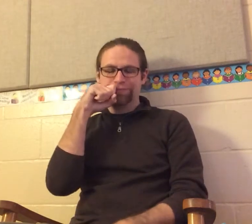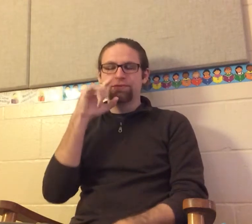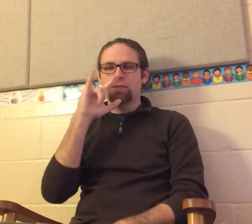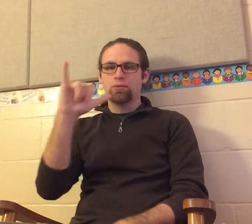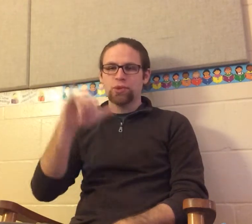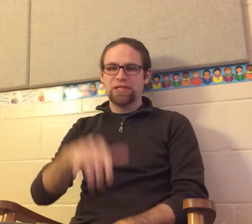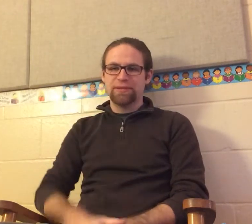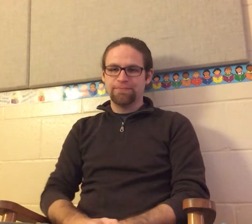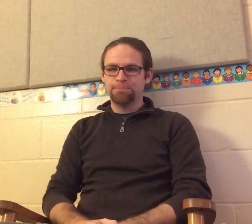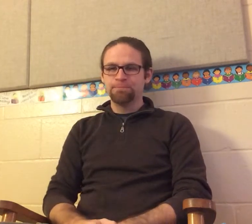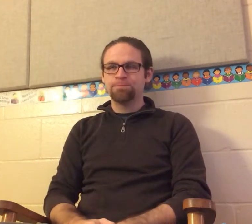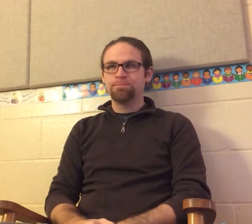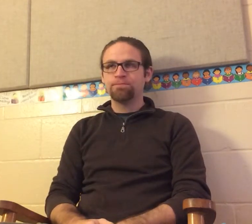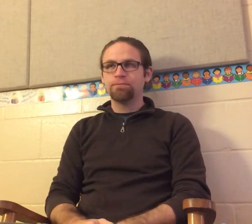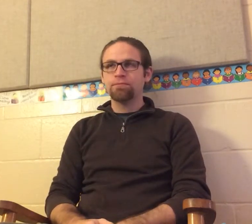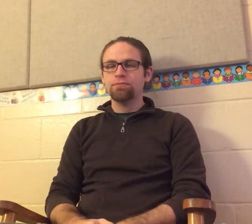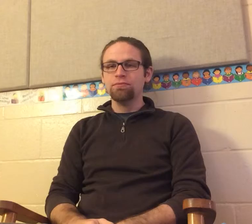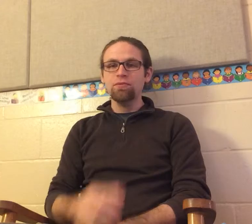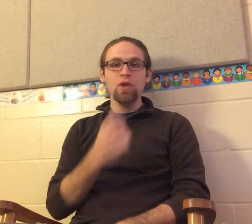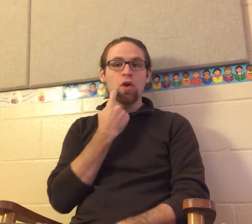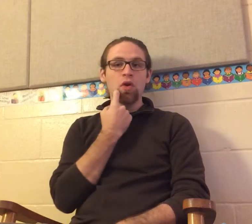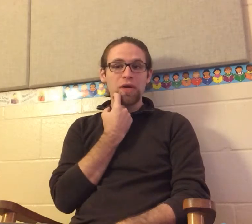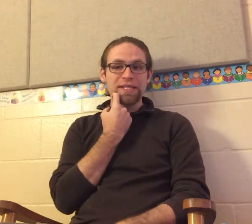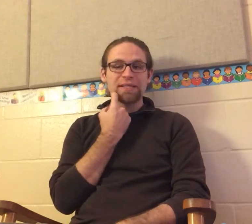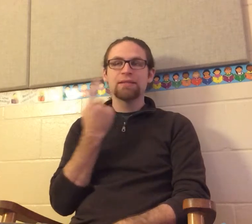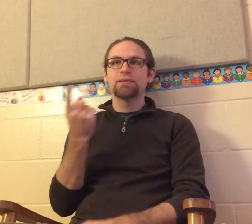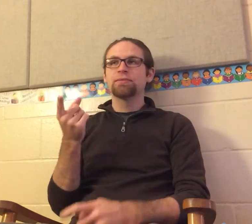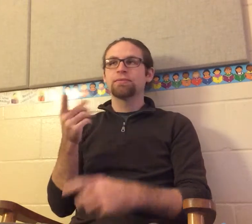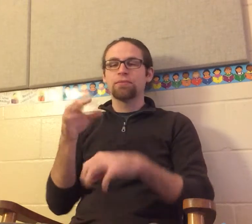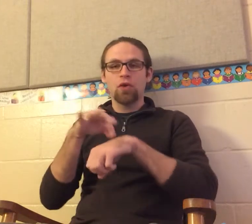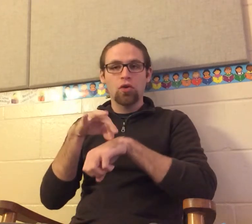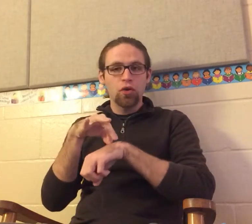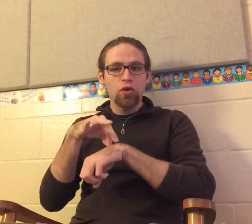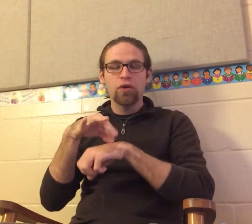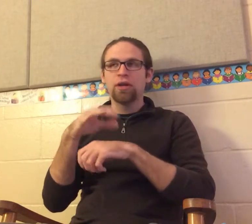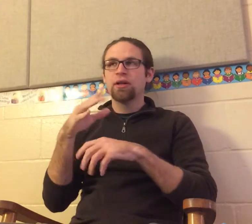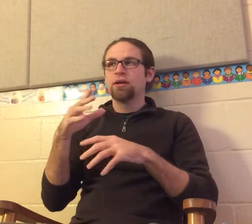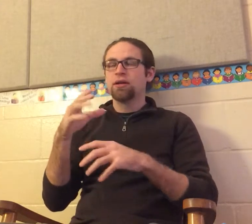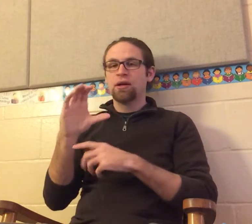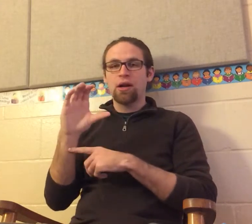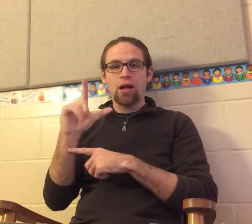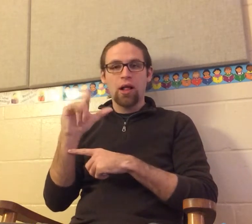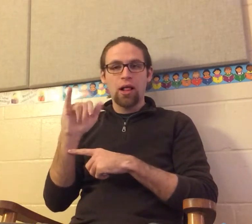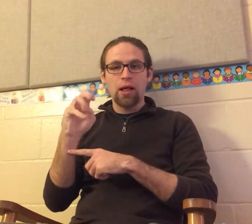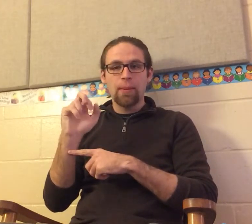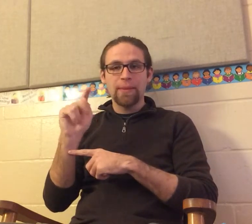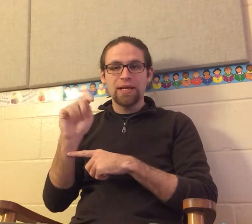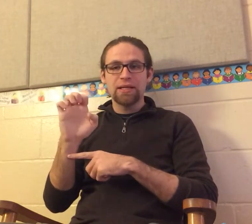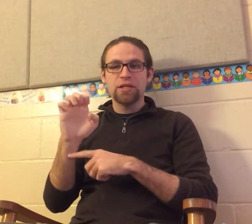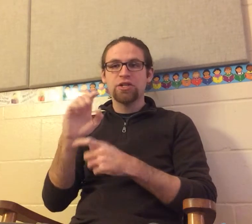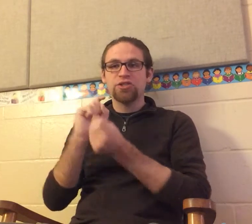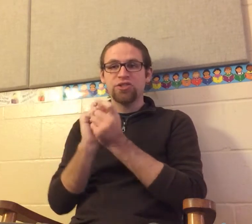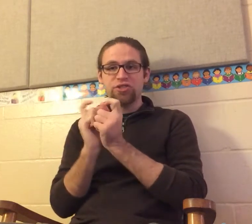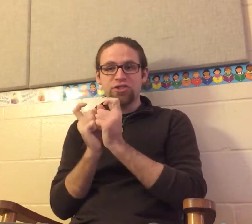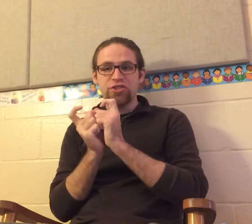In recent years, however, as Earth's overall climate has changed and has become warmer, the polar regions are warming up too.